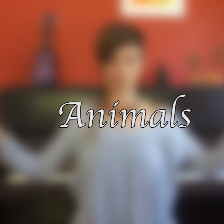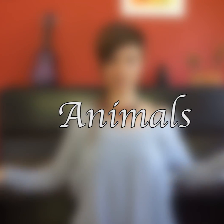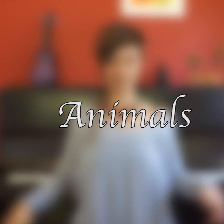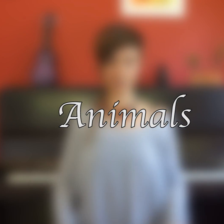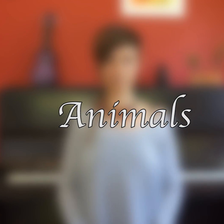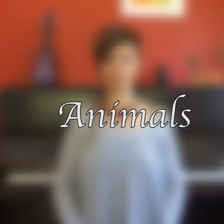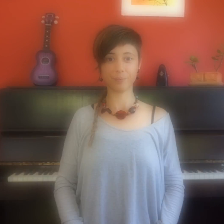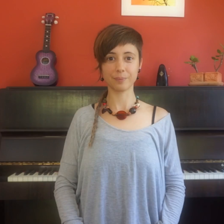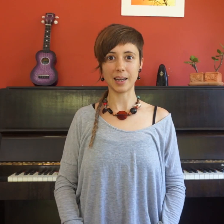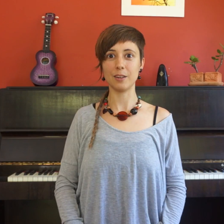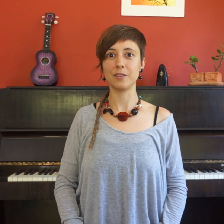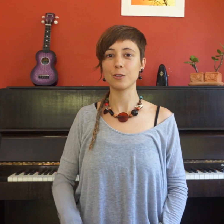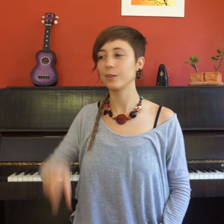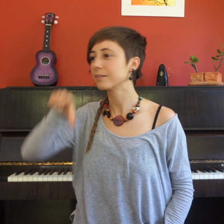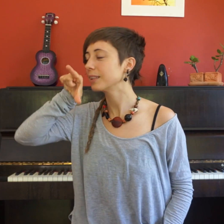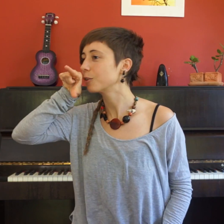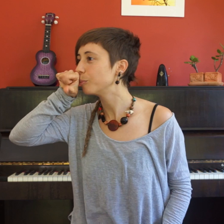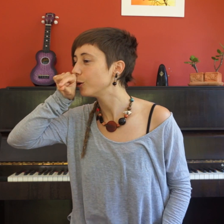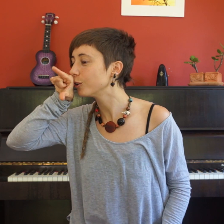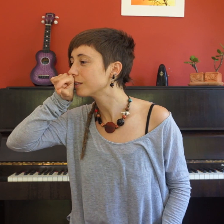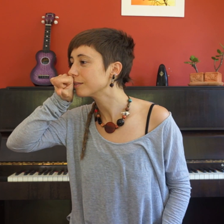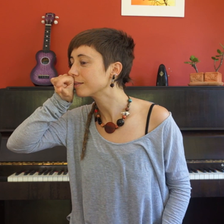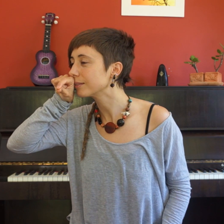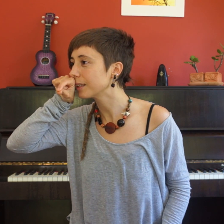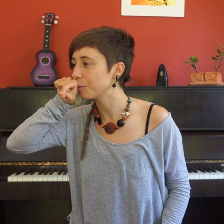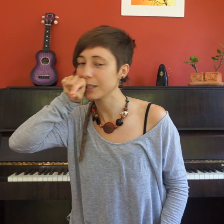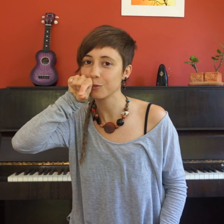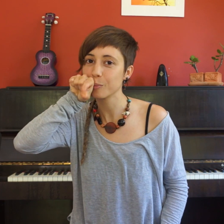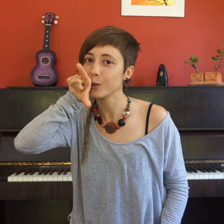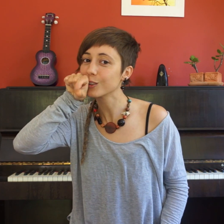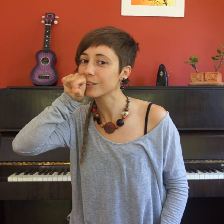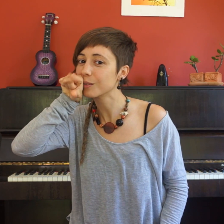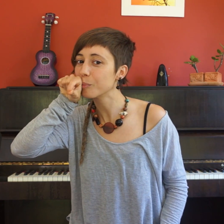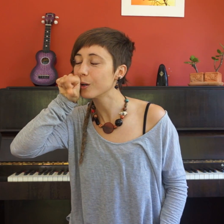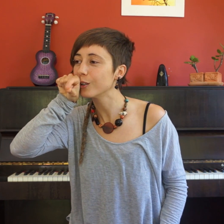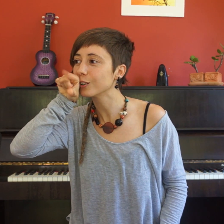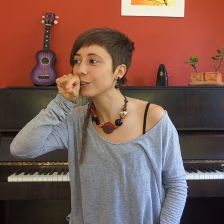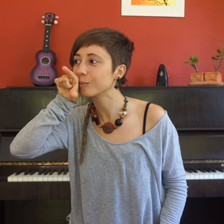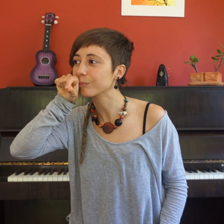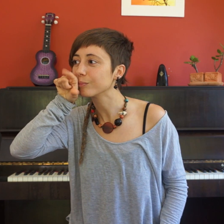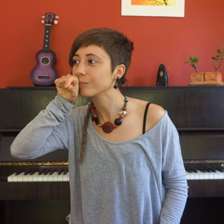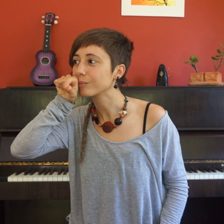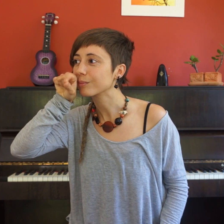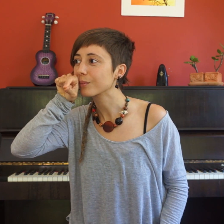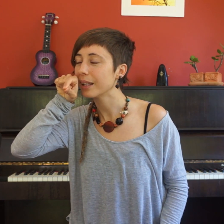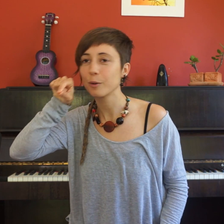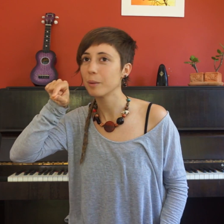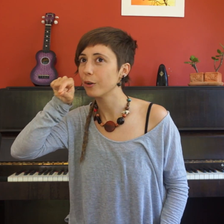Animals. I love this one. That's a bird. I have the beak of a bird. Bird. And I remember our